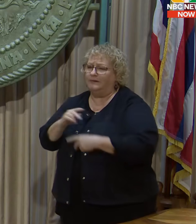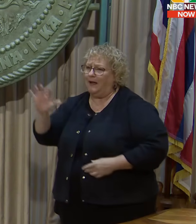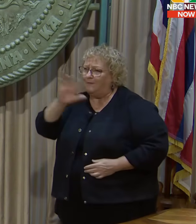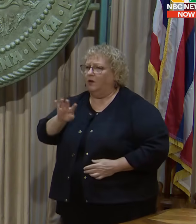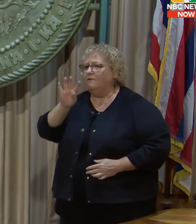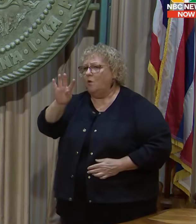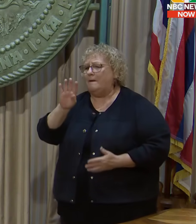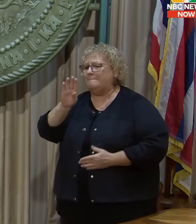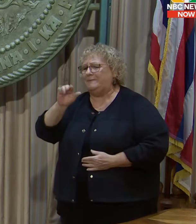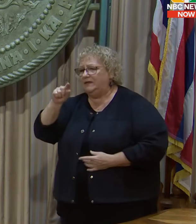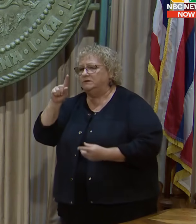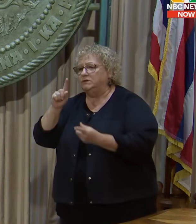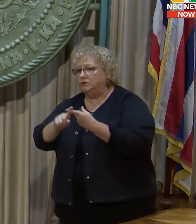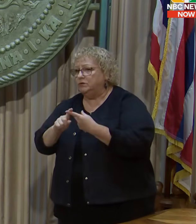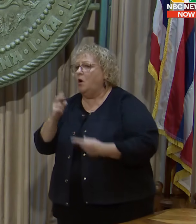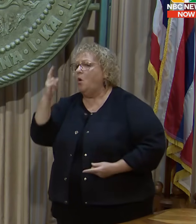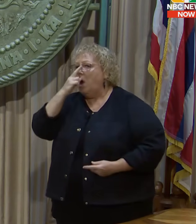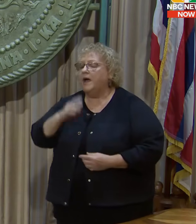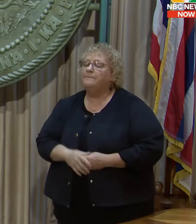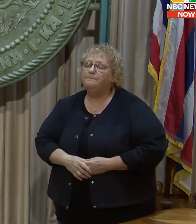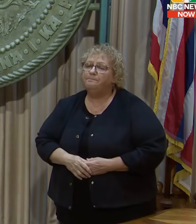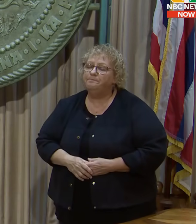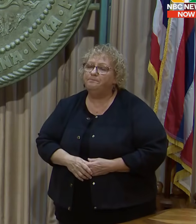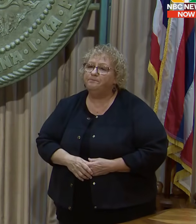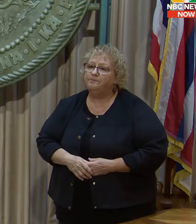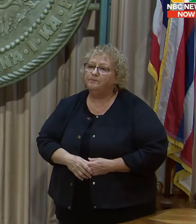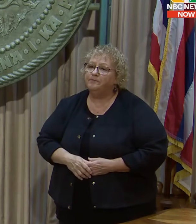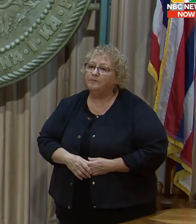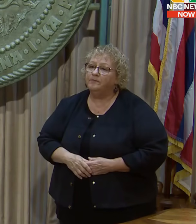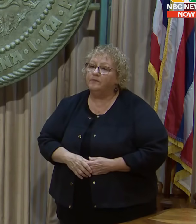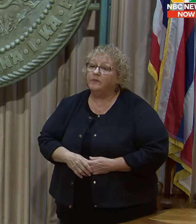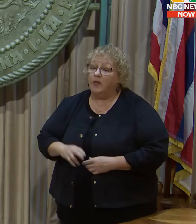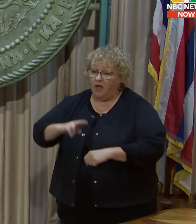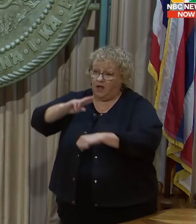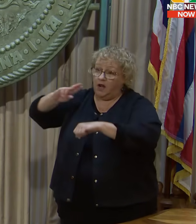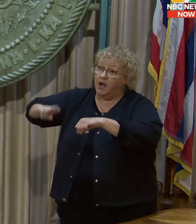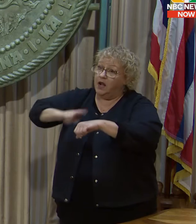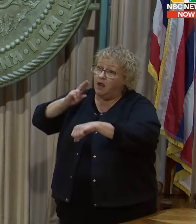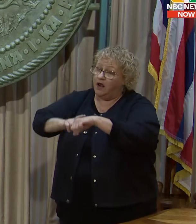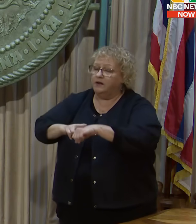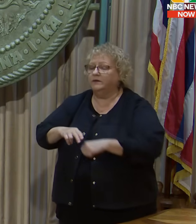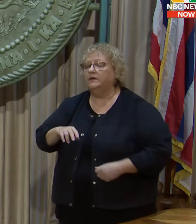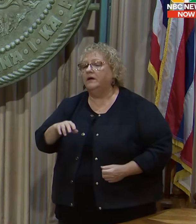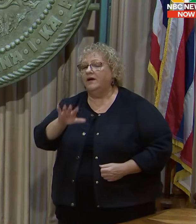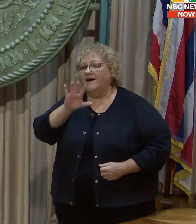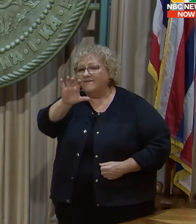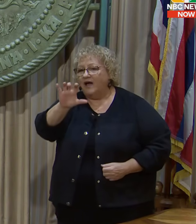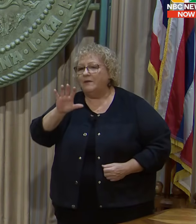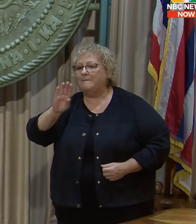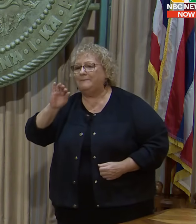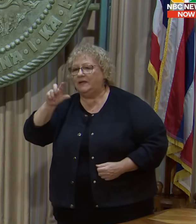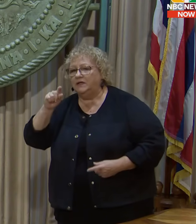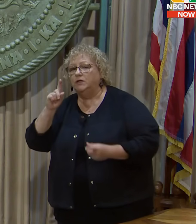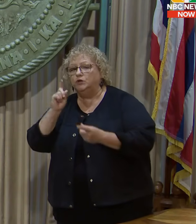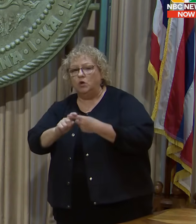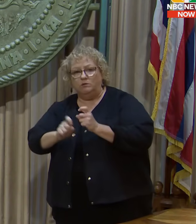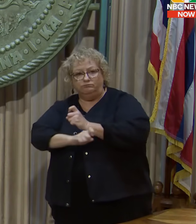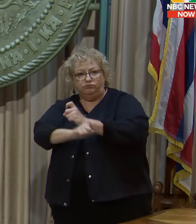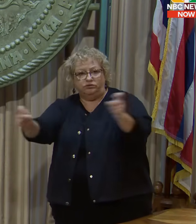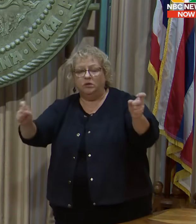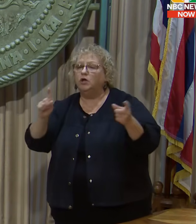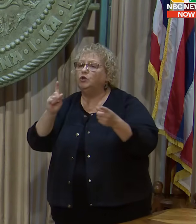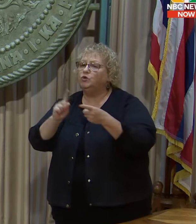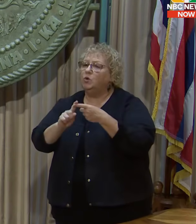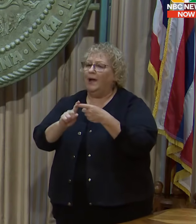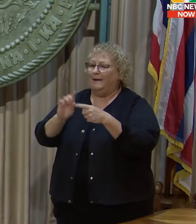$4 billion. Major areas are about $500 billion nationally to our industries, targeted to keep employees